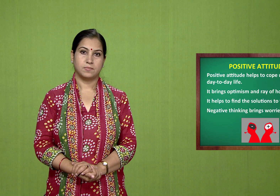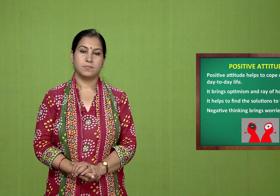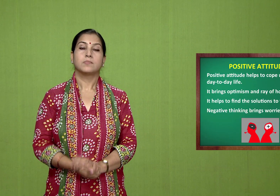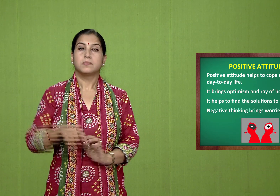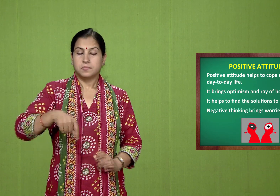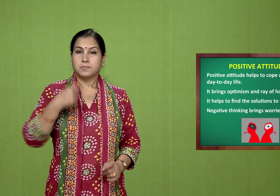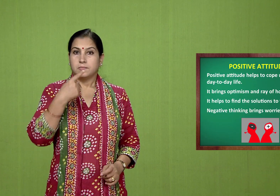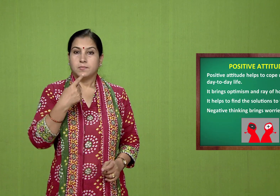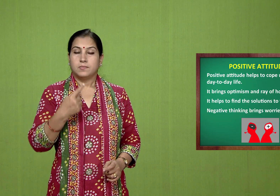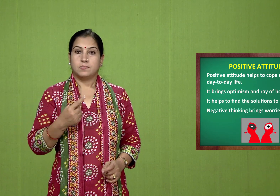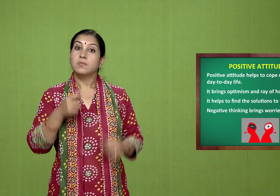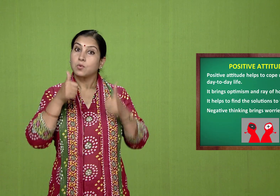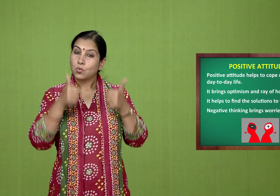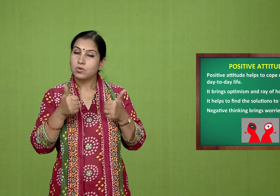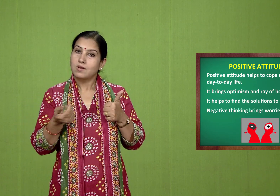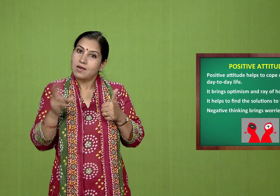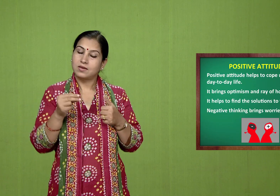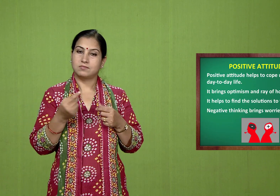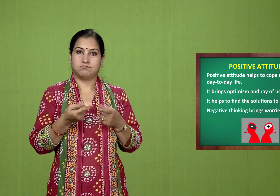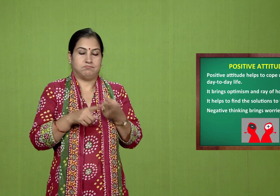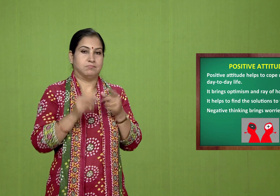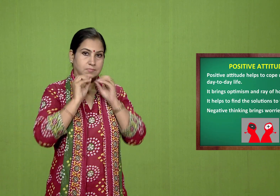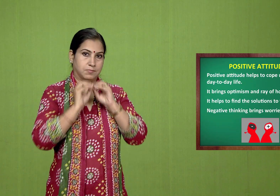Here I will tell you another good incident